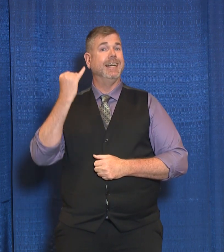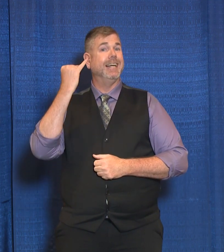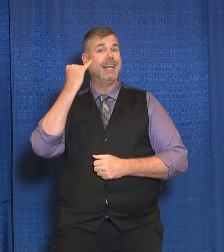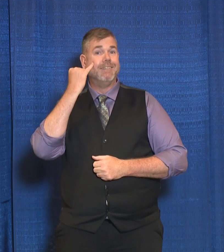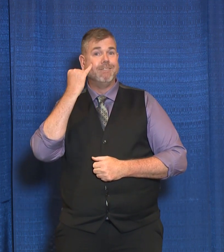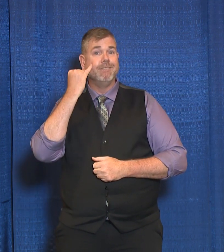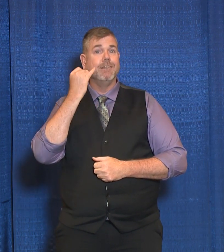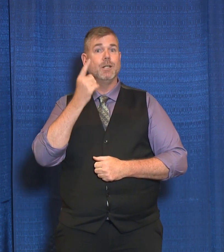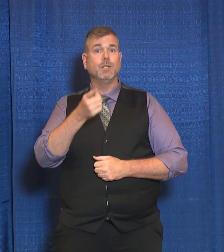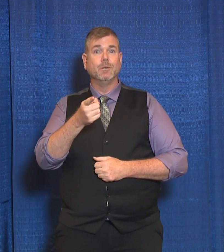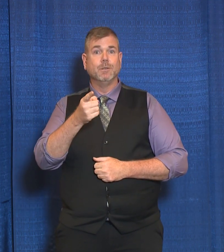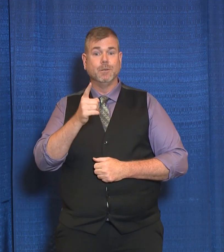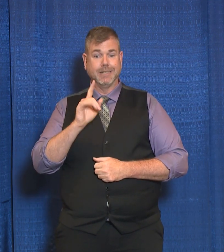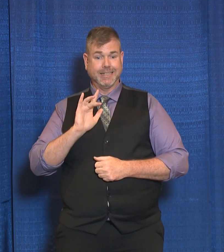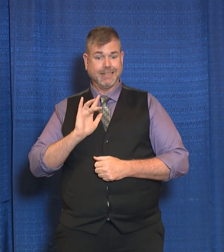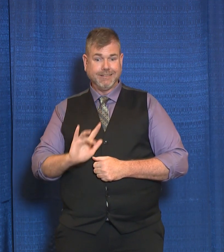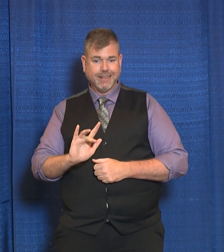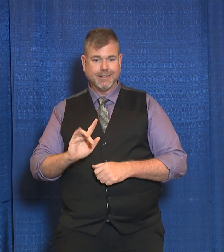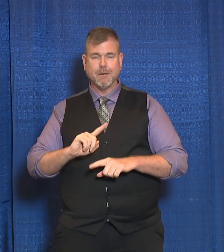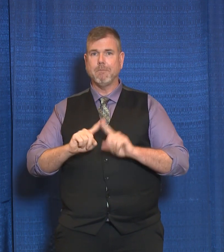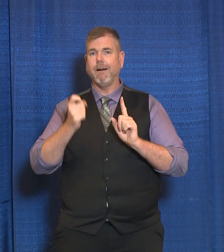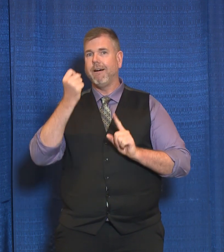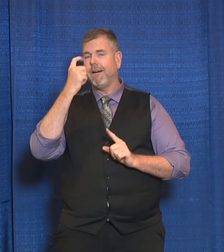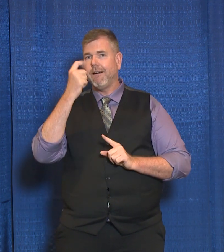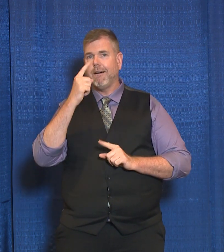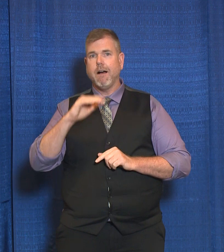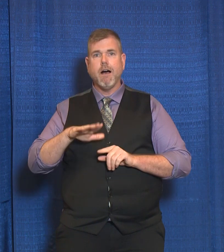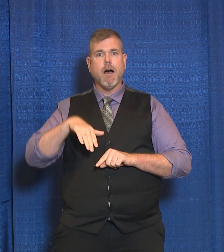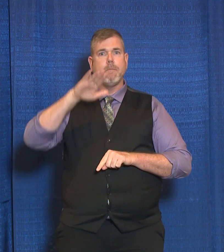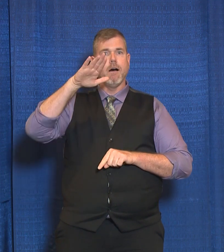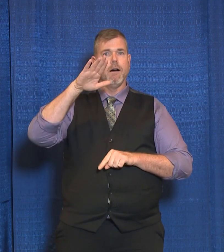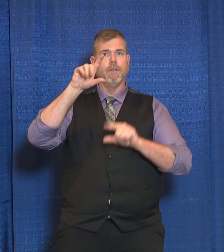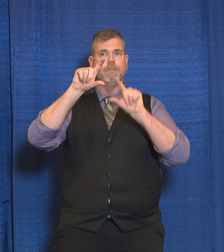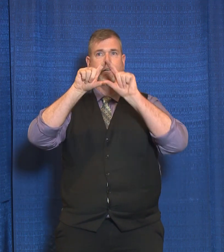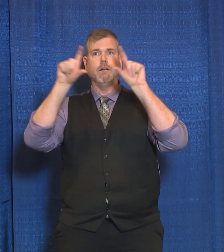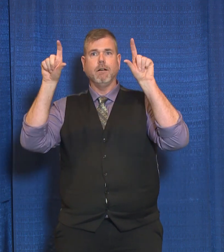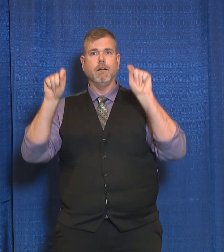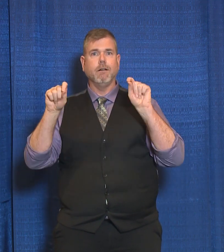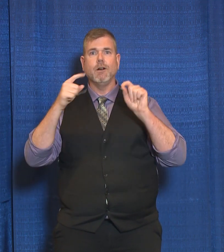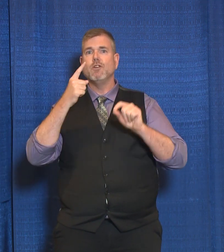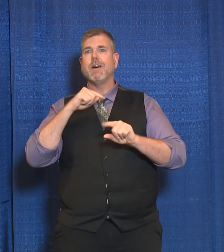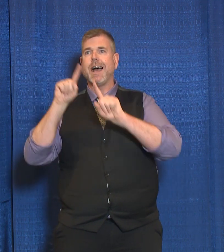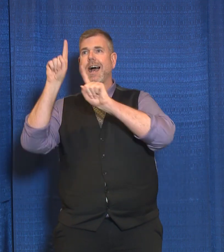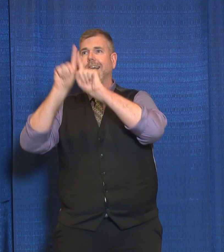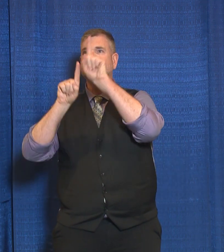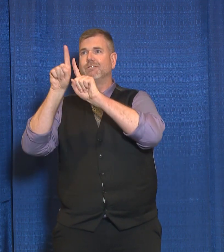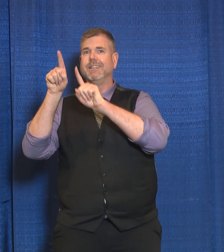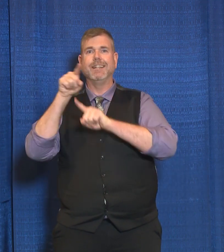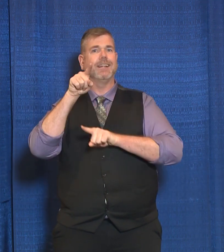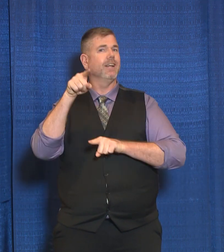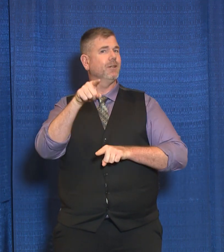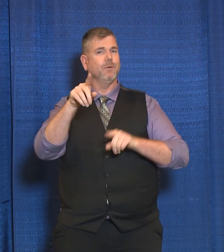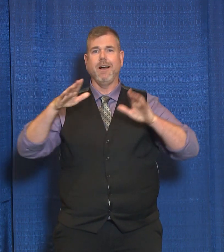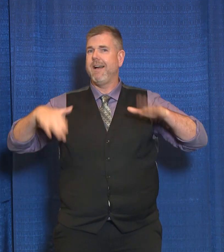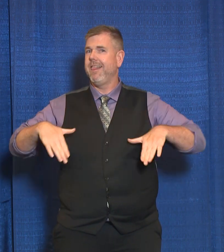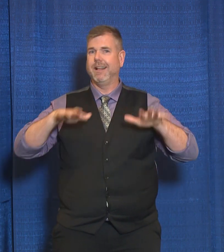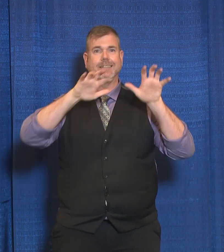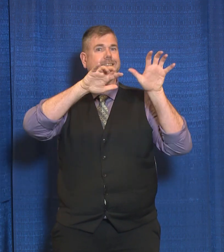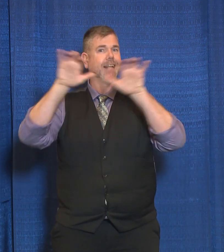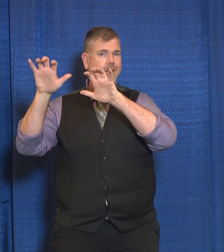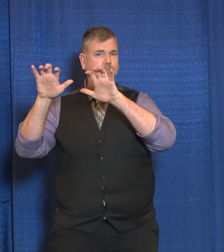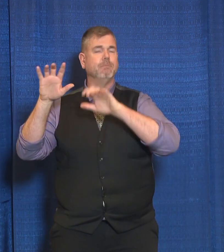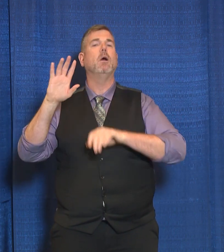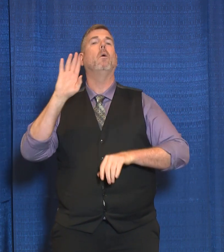If you have left any required fields blank, you will be prompted to complete them before continuing.